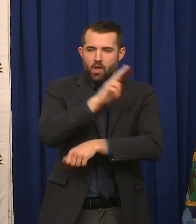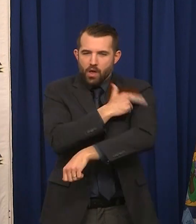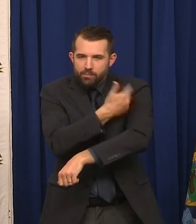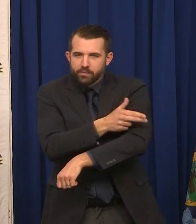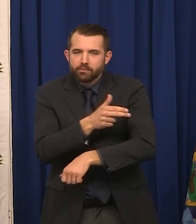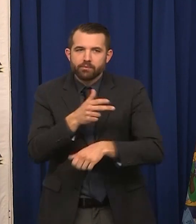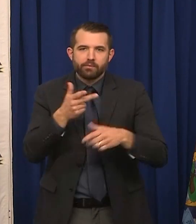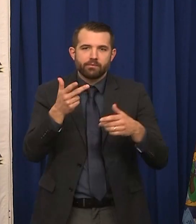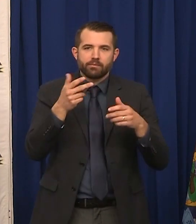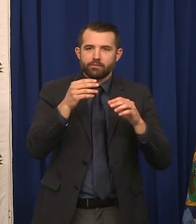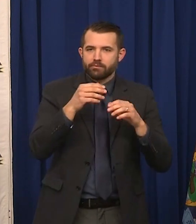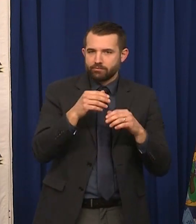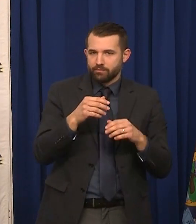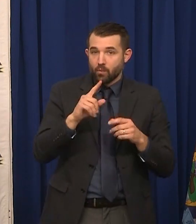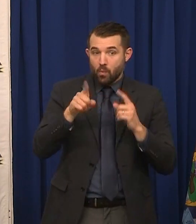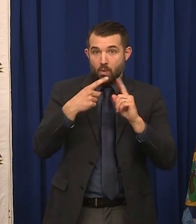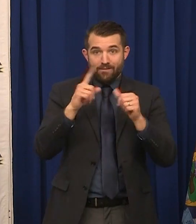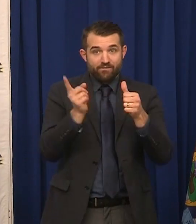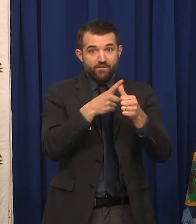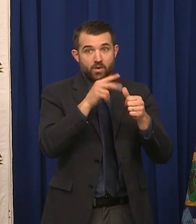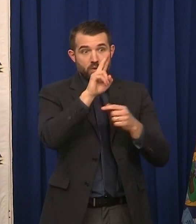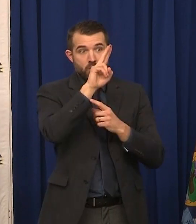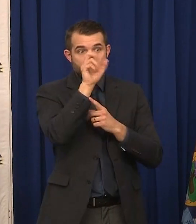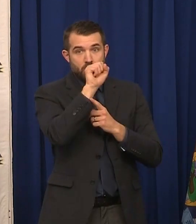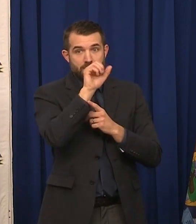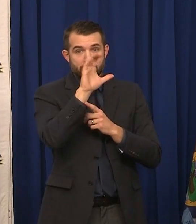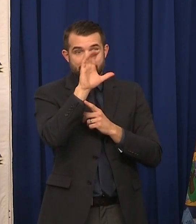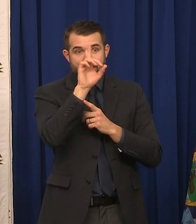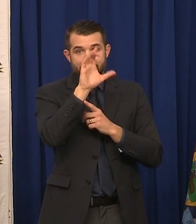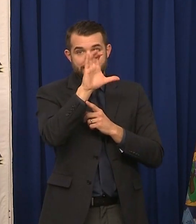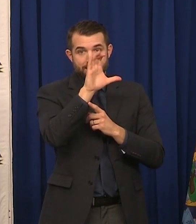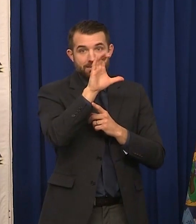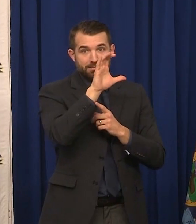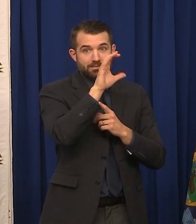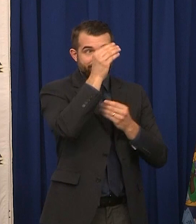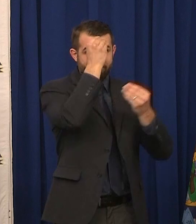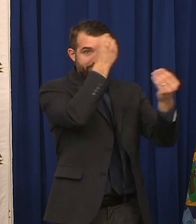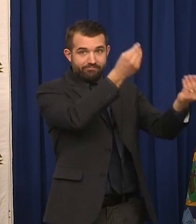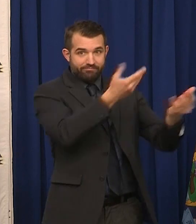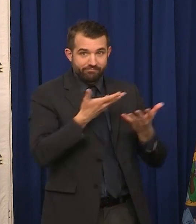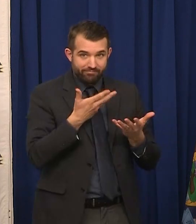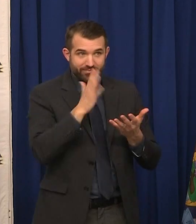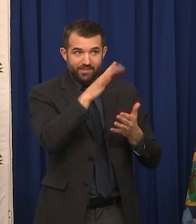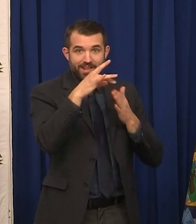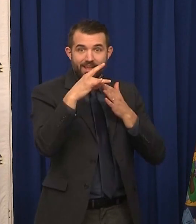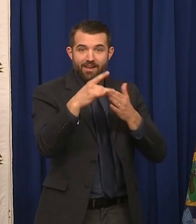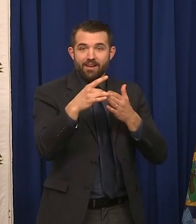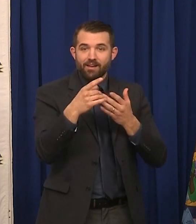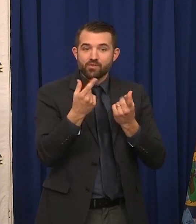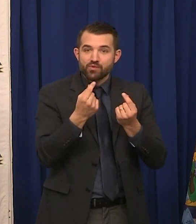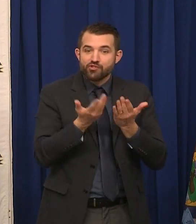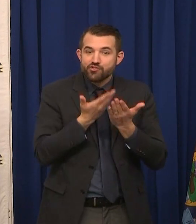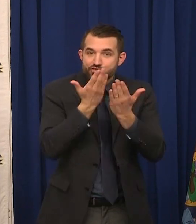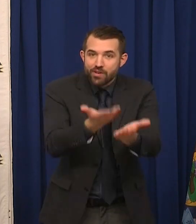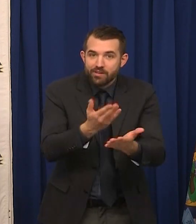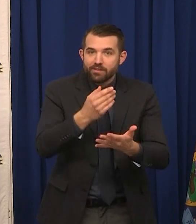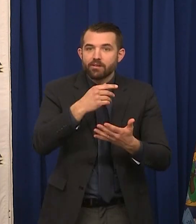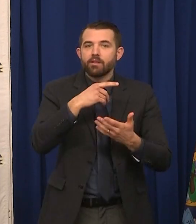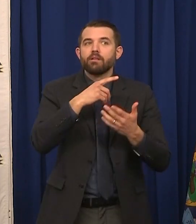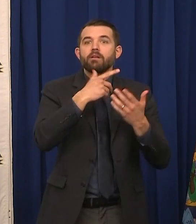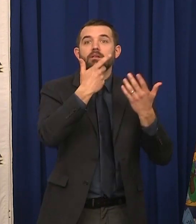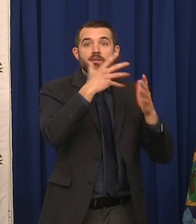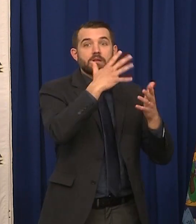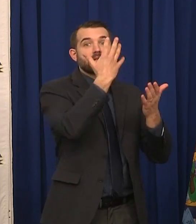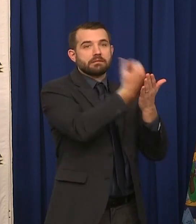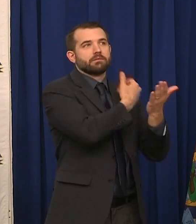CDC guidance came out, we sent it and then discussed it with hospitals. And the guidance talks about the fact that there